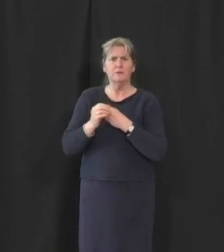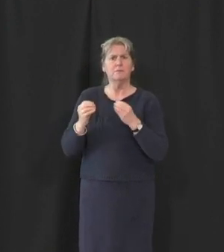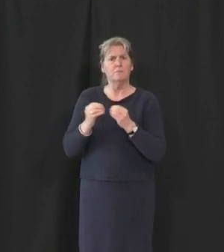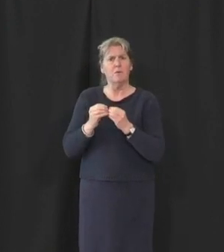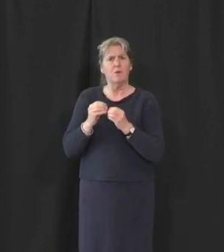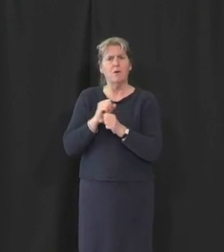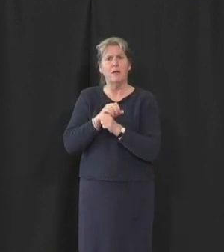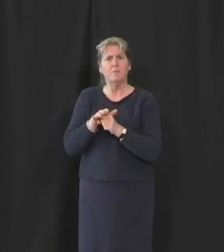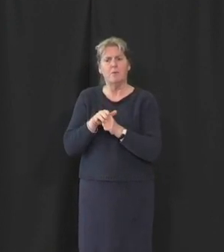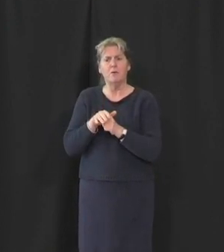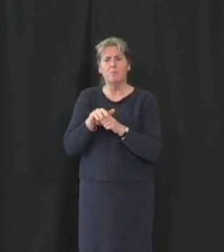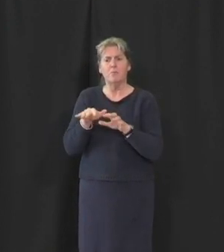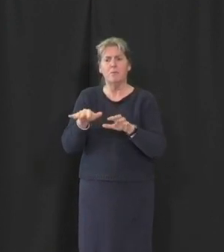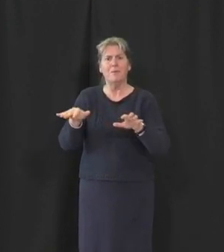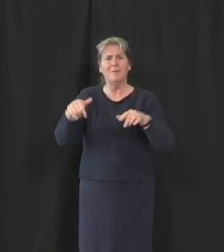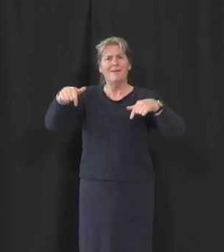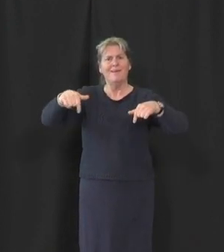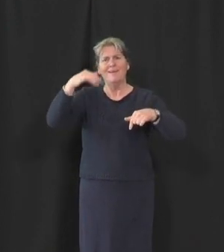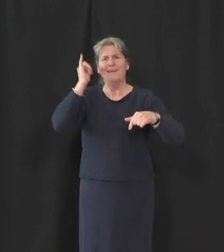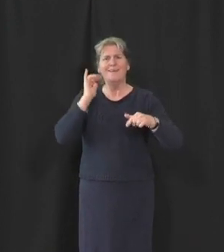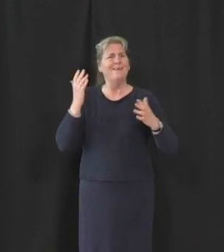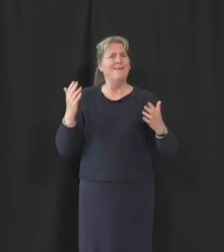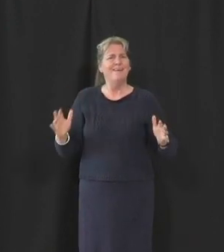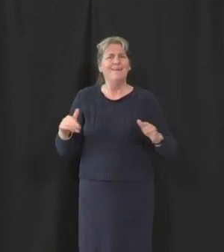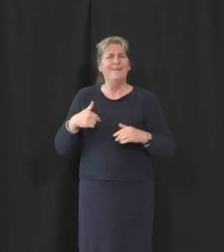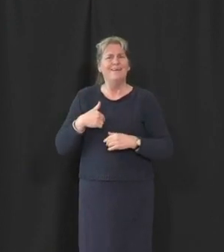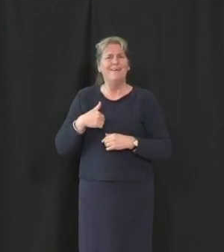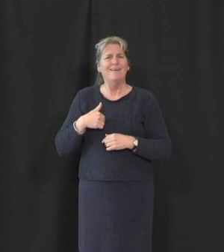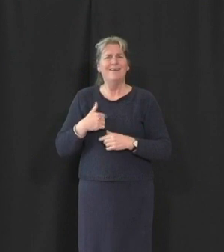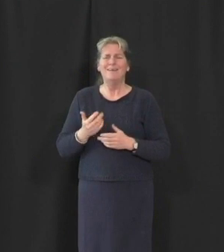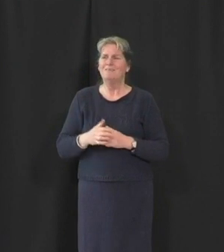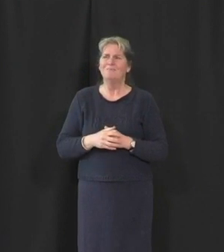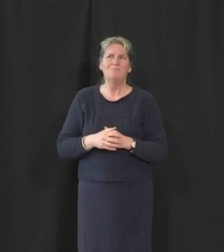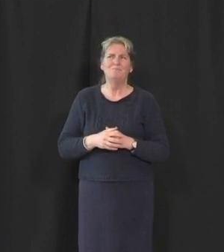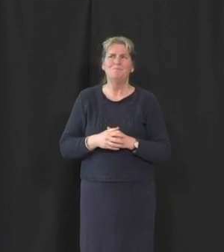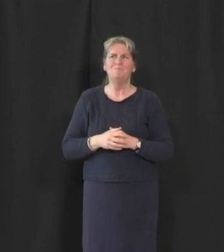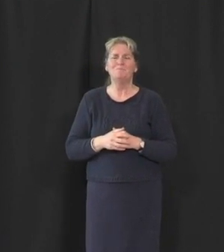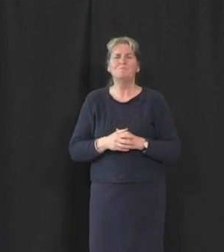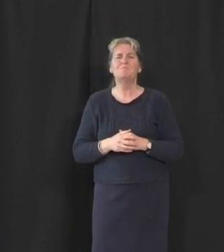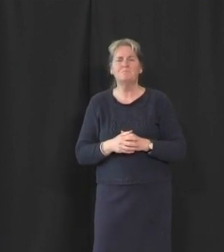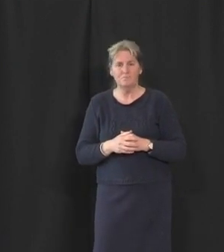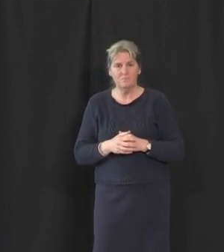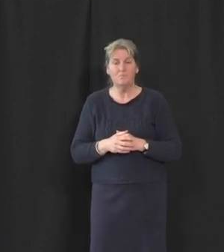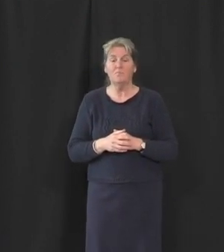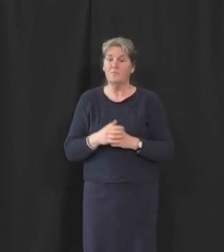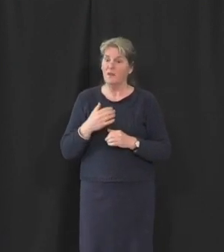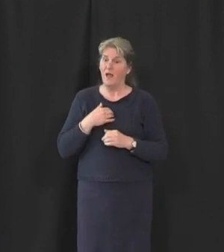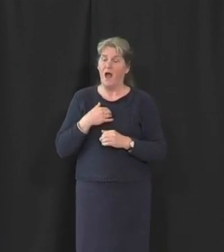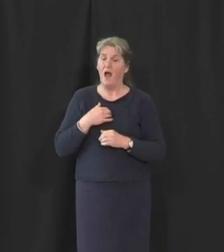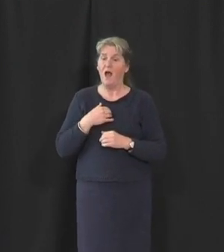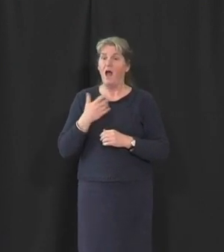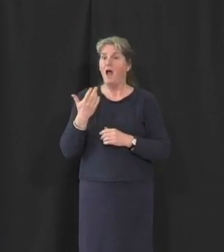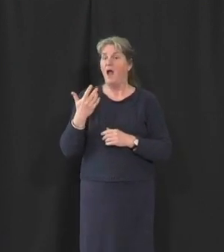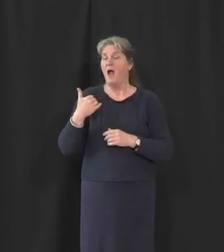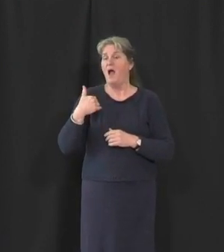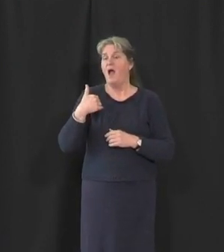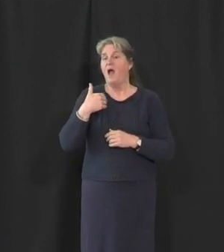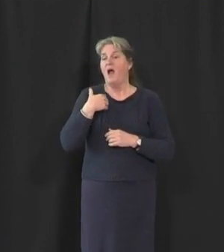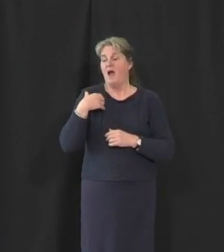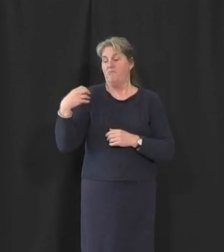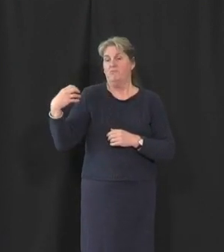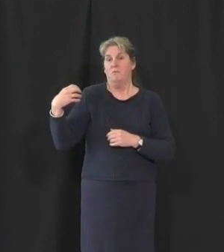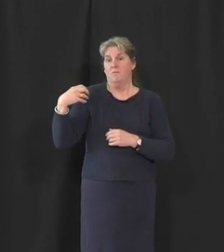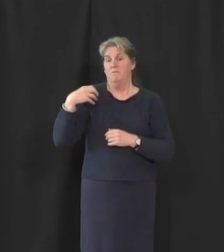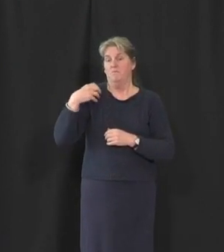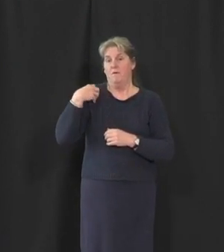further importing COVID-19 to the north and to the Yukon. We have had enforcement officials working at